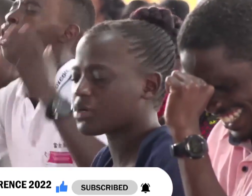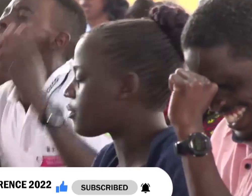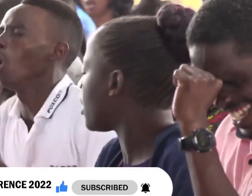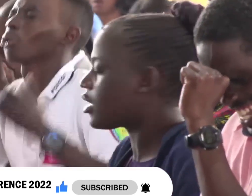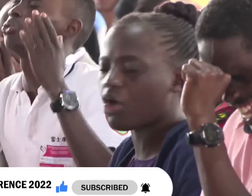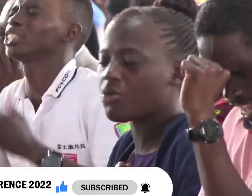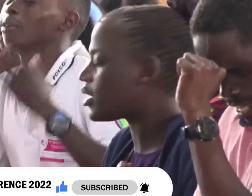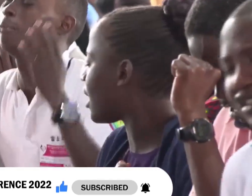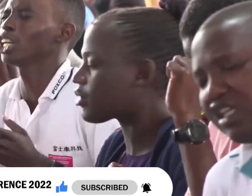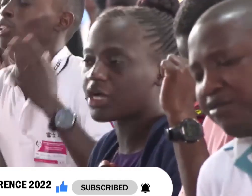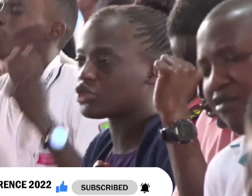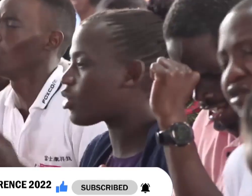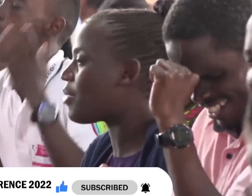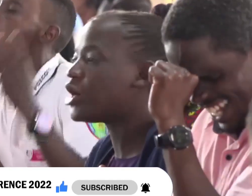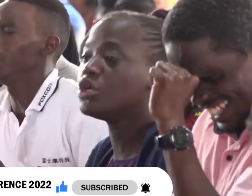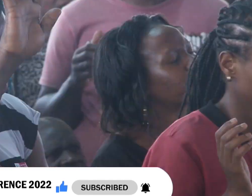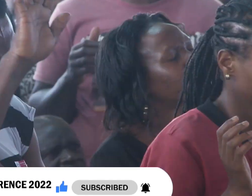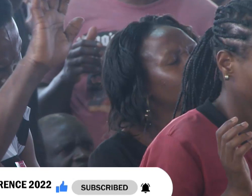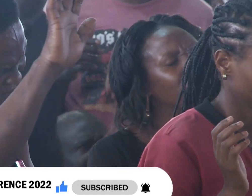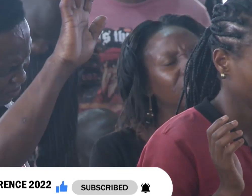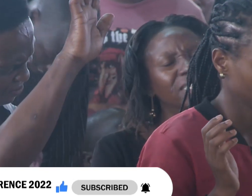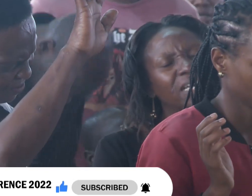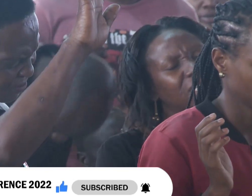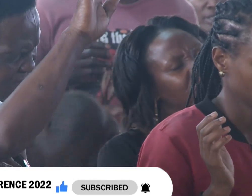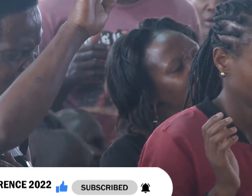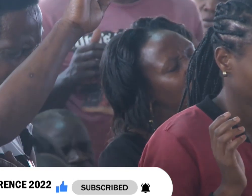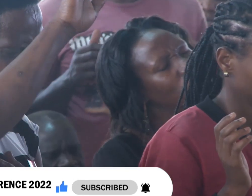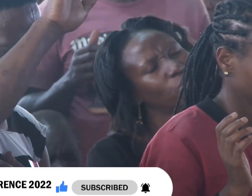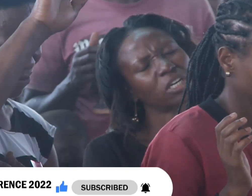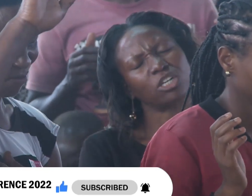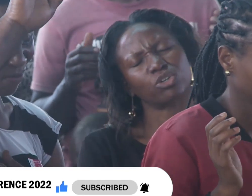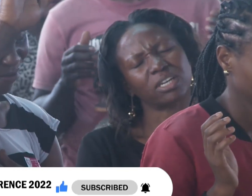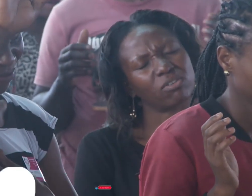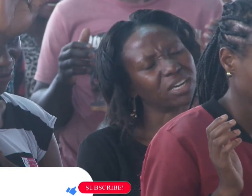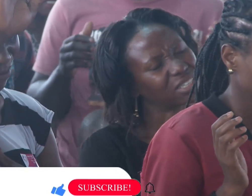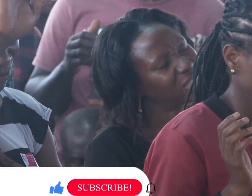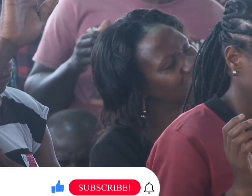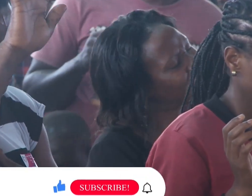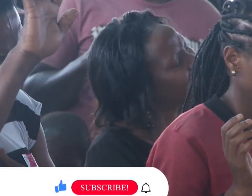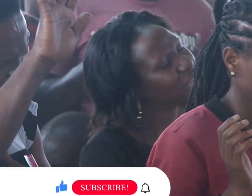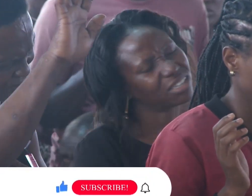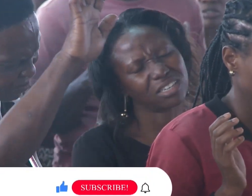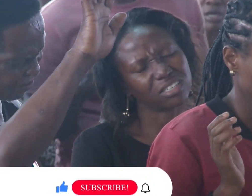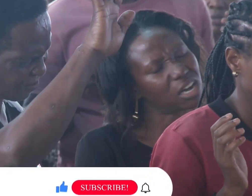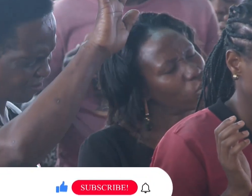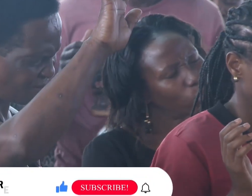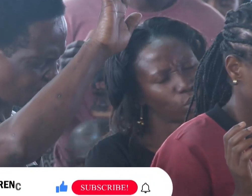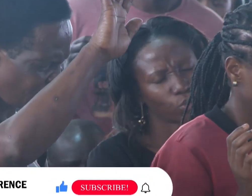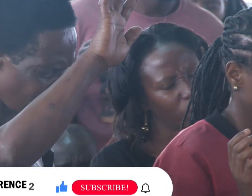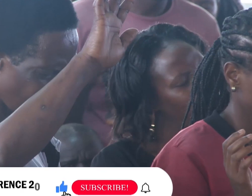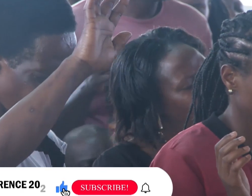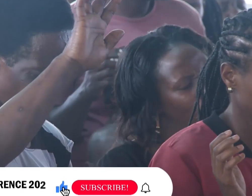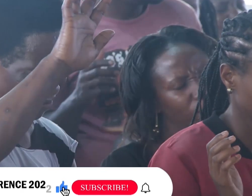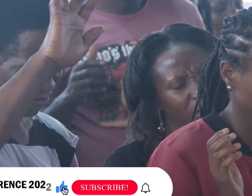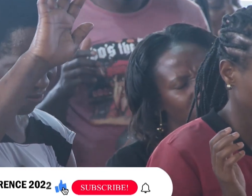wegalimukowologa bamaanyi wetageyo amaanyi okusobola okuwangula